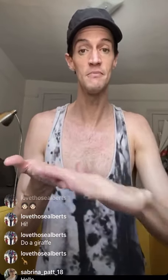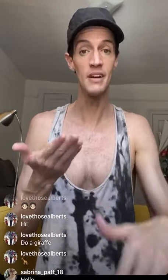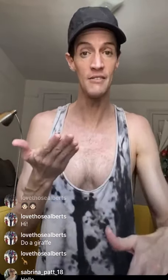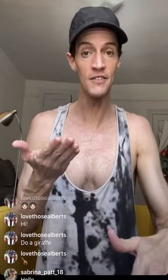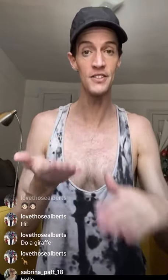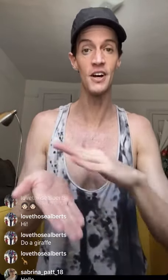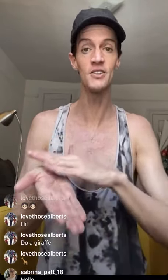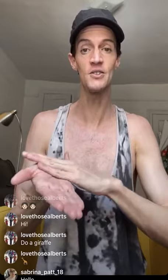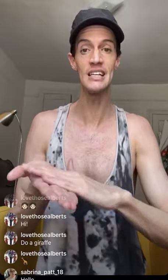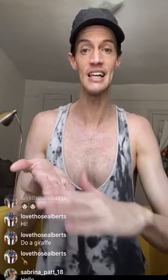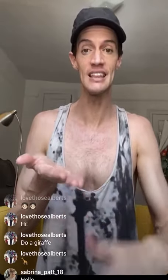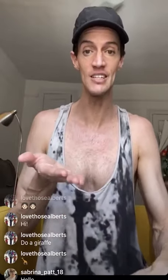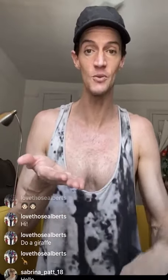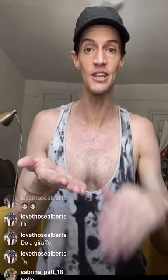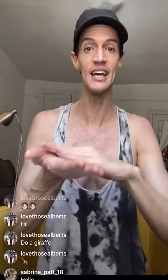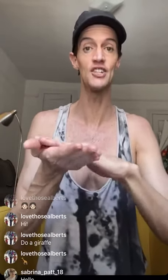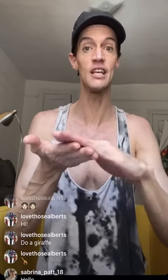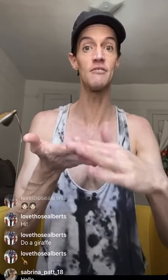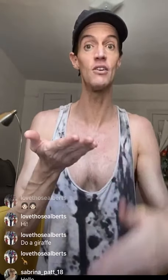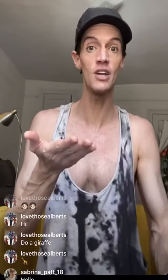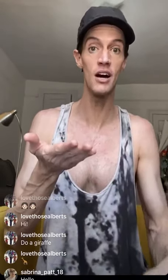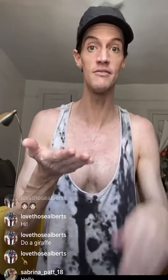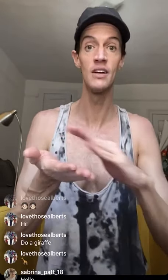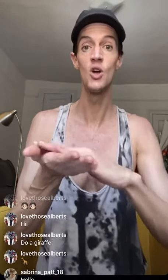I've also seen it like this, where the hand just like falls off.